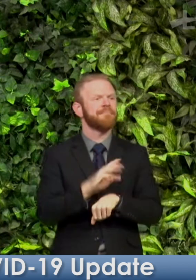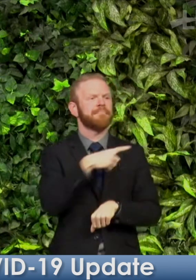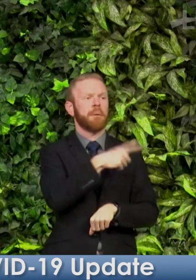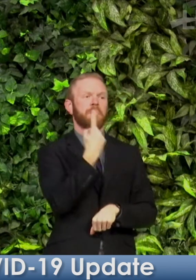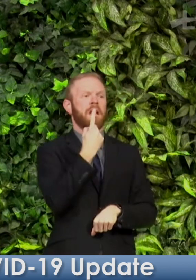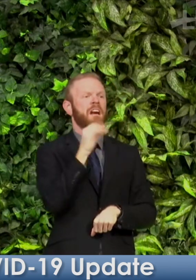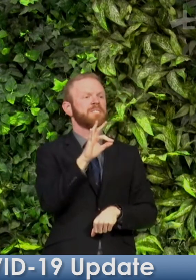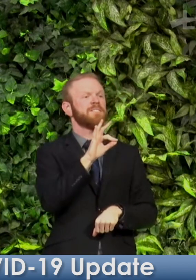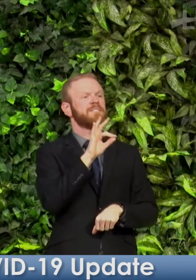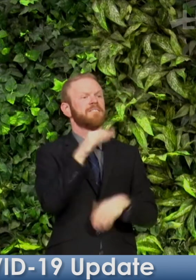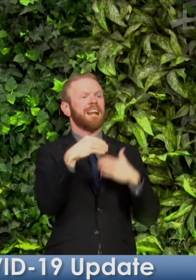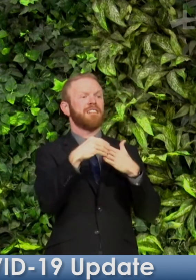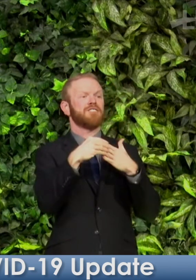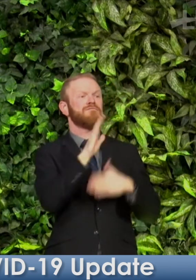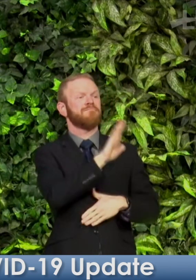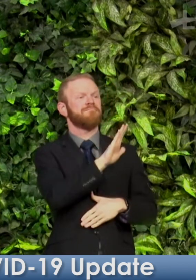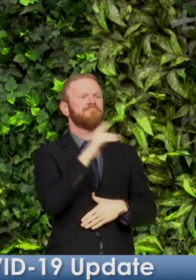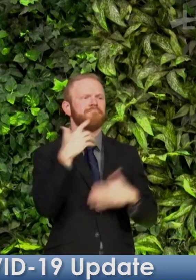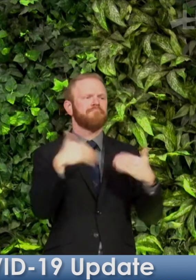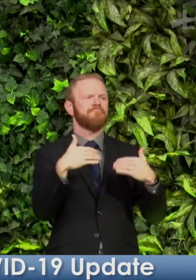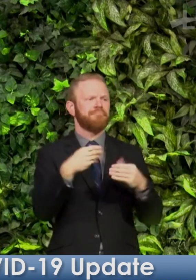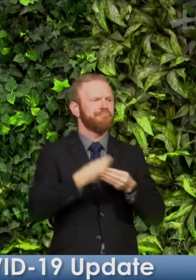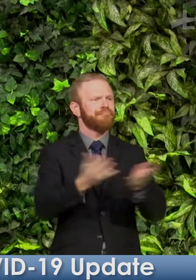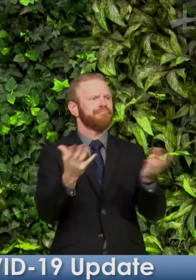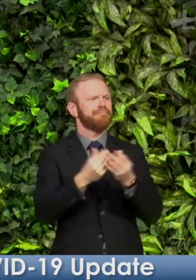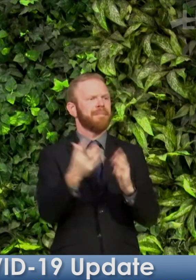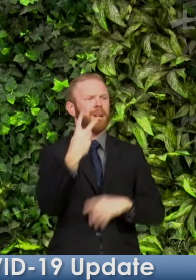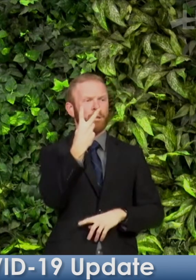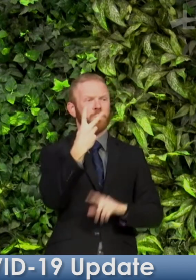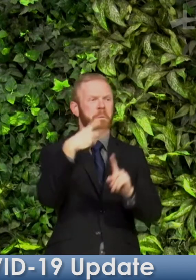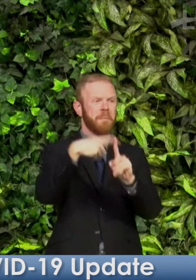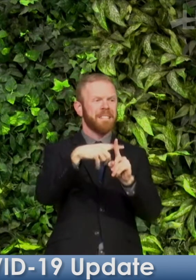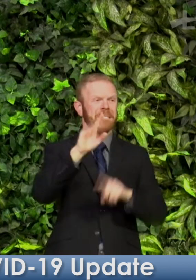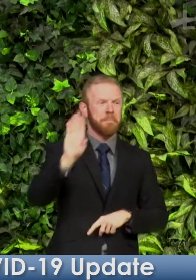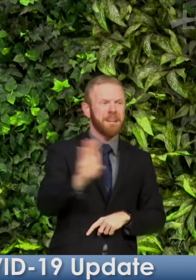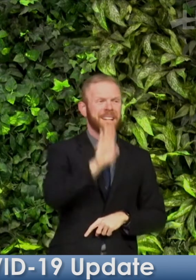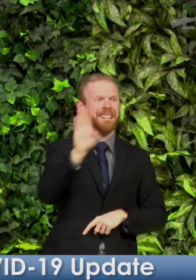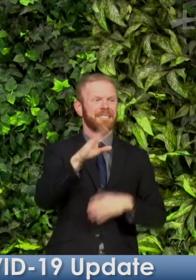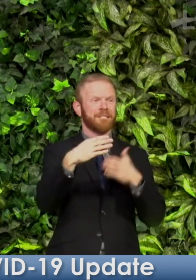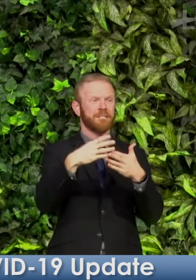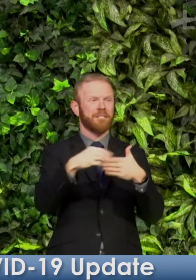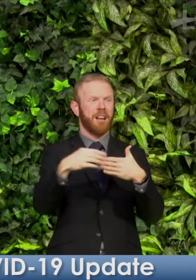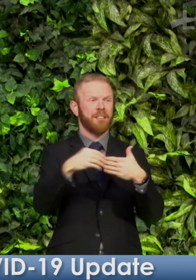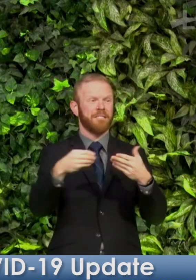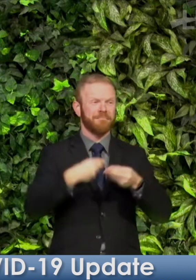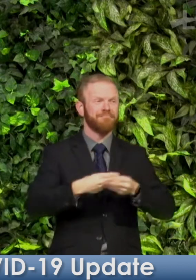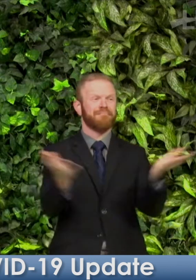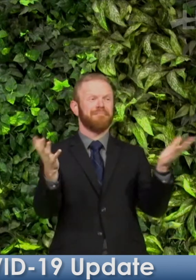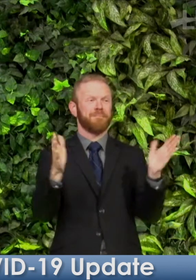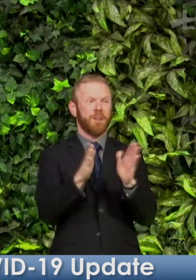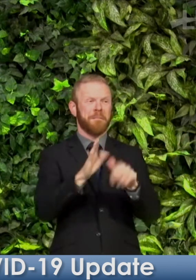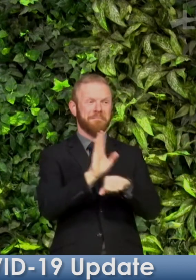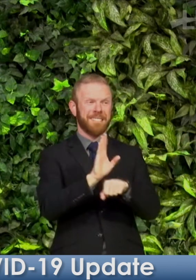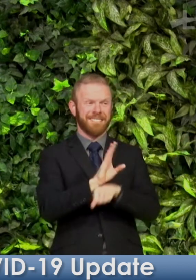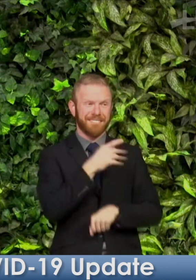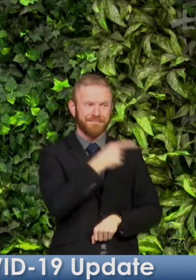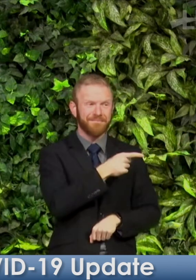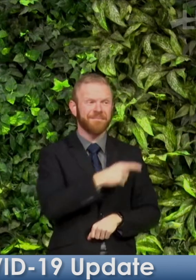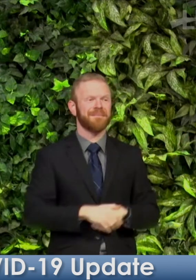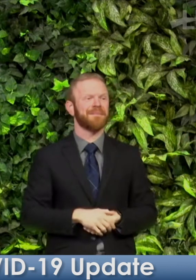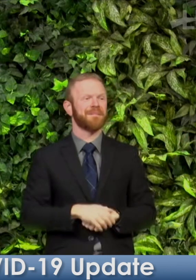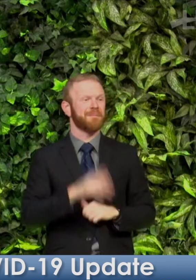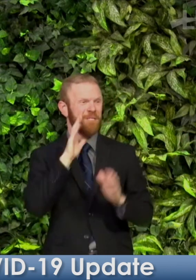in small business grants. We'll be announcing that, we hope, as early as tomorrow, and we'll start to distribute billions of